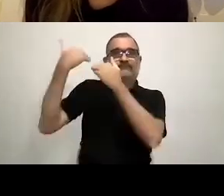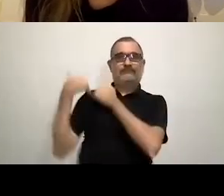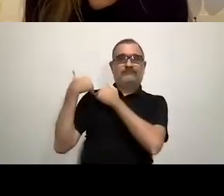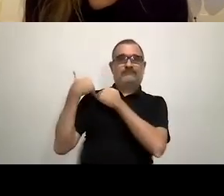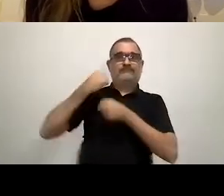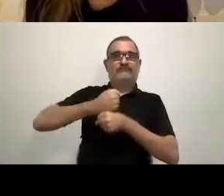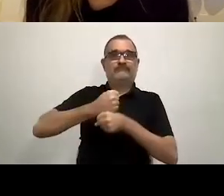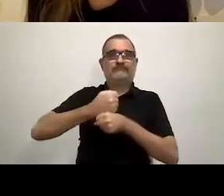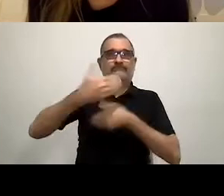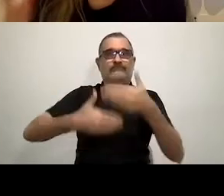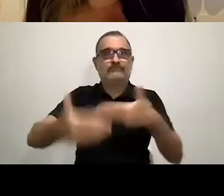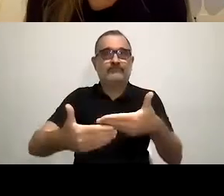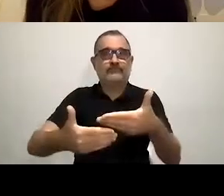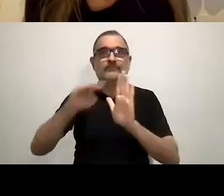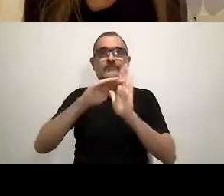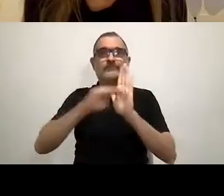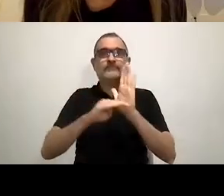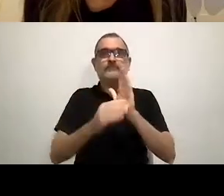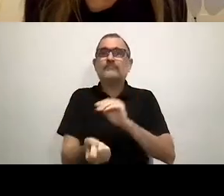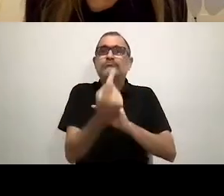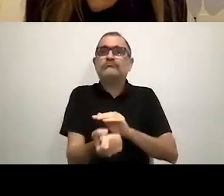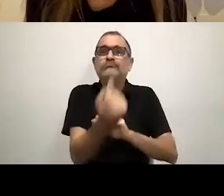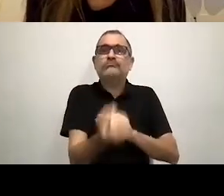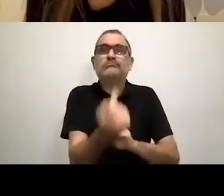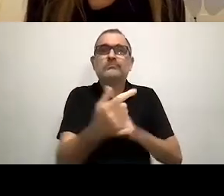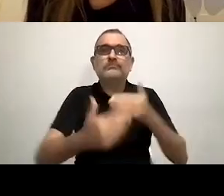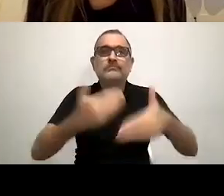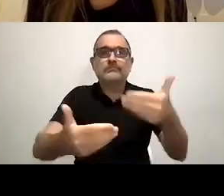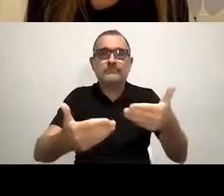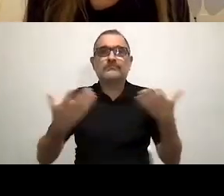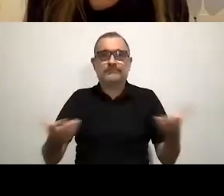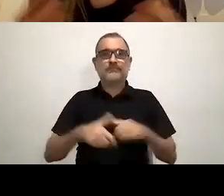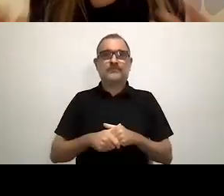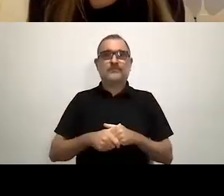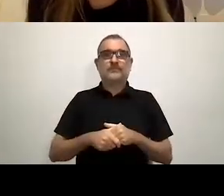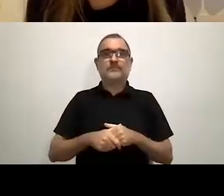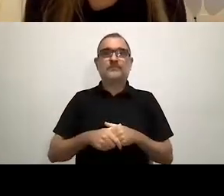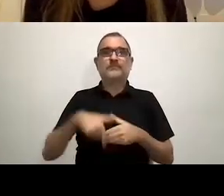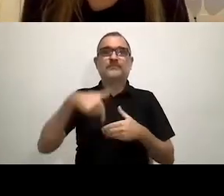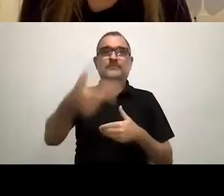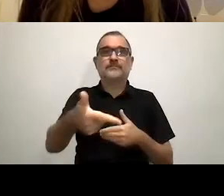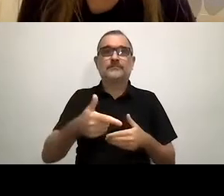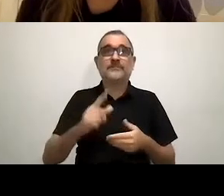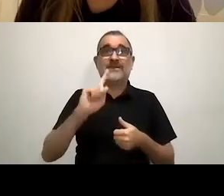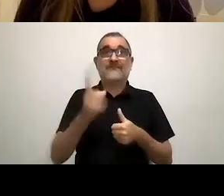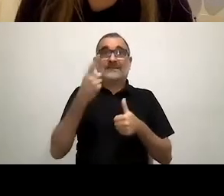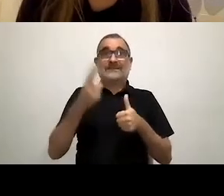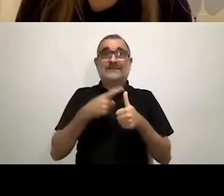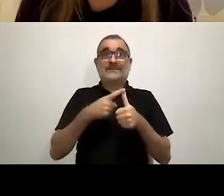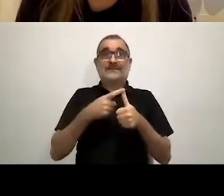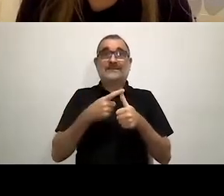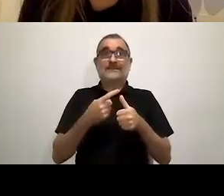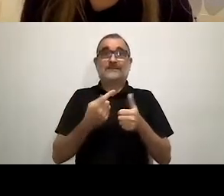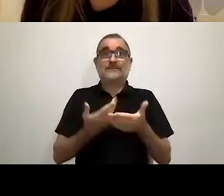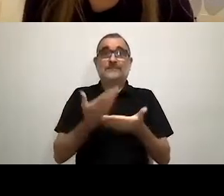the first part of the assessment process will be to submit a portfolio, and that should probably happen